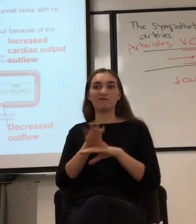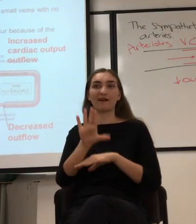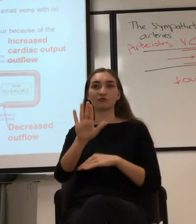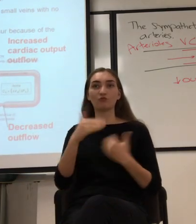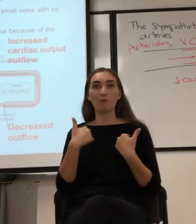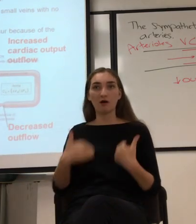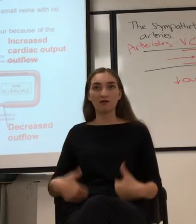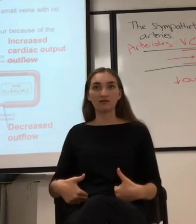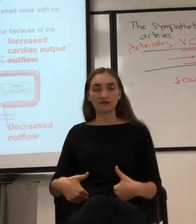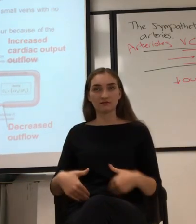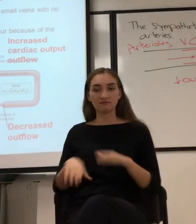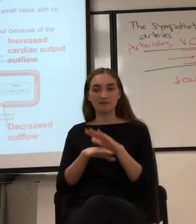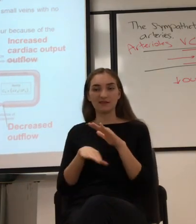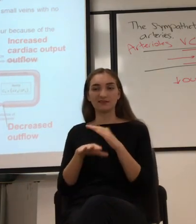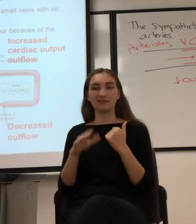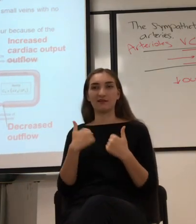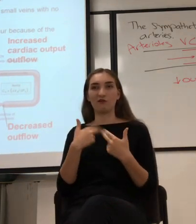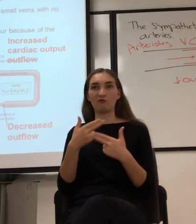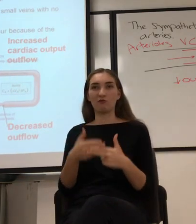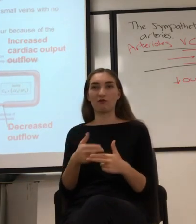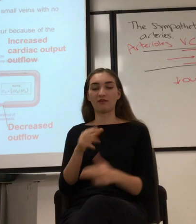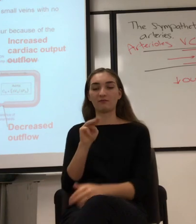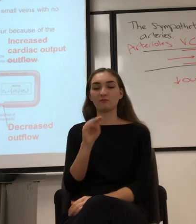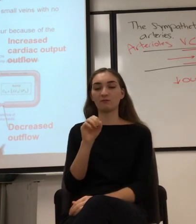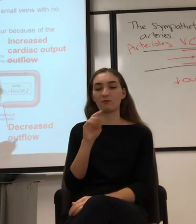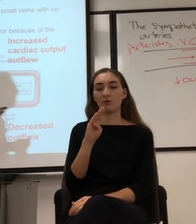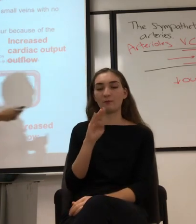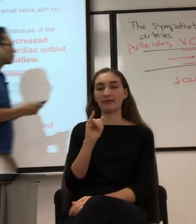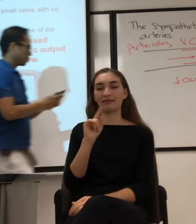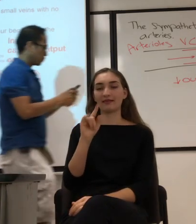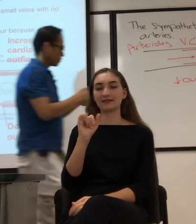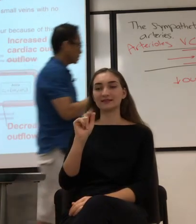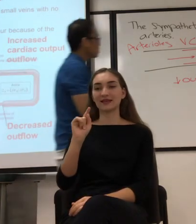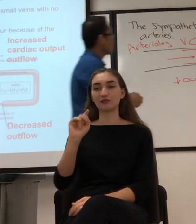Basically, that's why I call this mobilization of the blood reservoir.